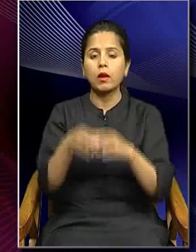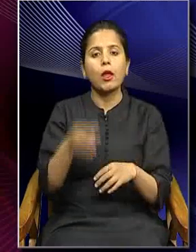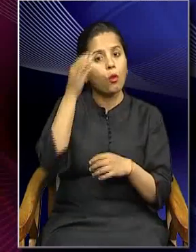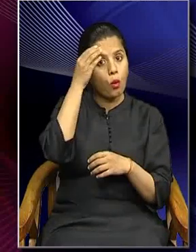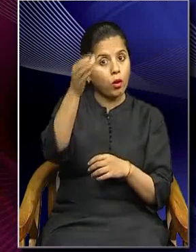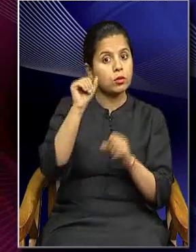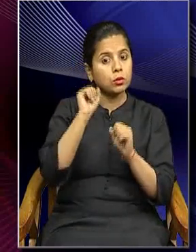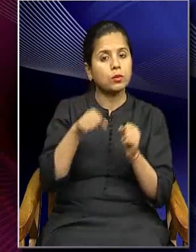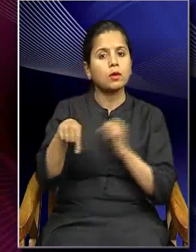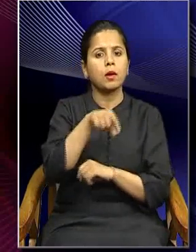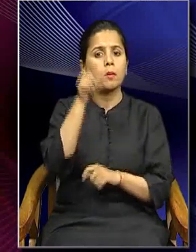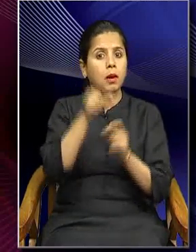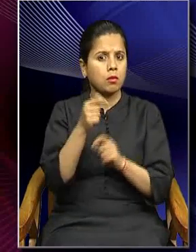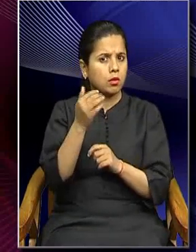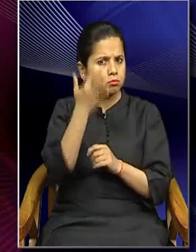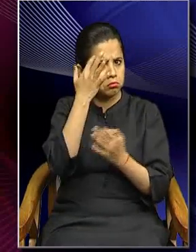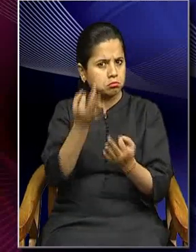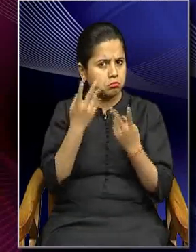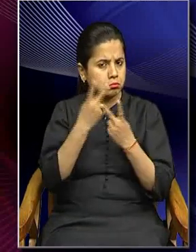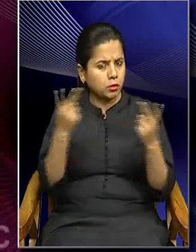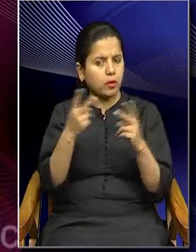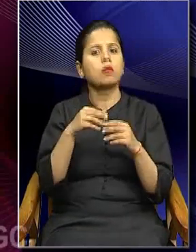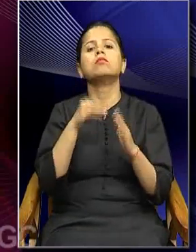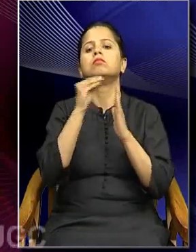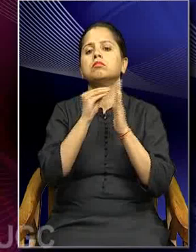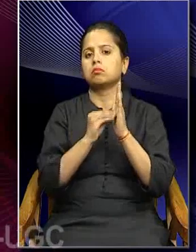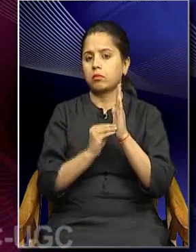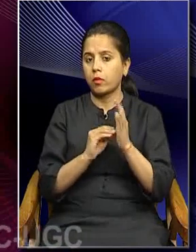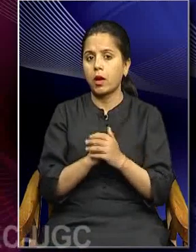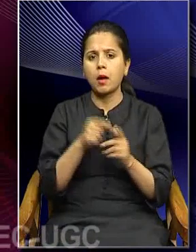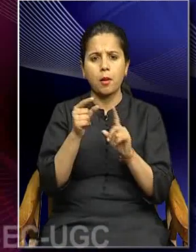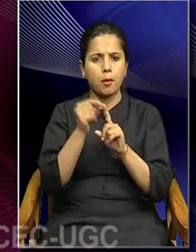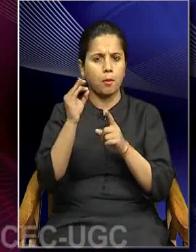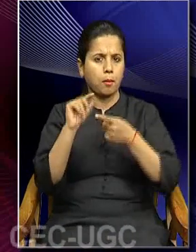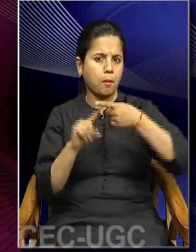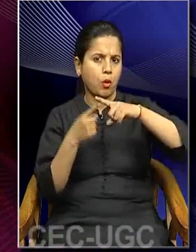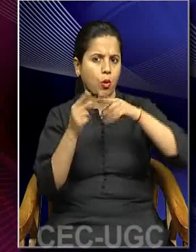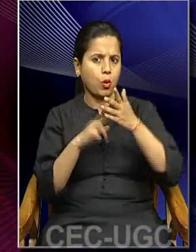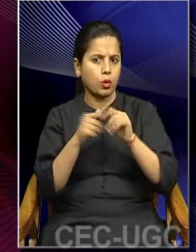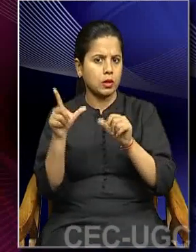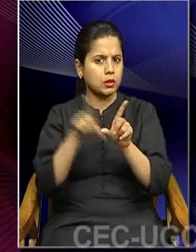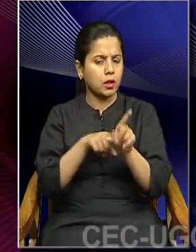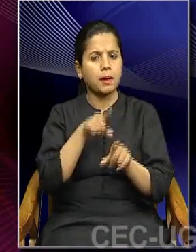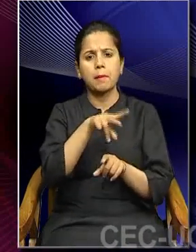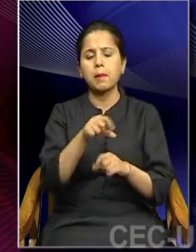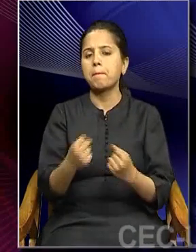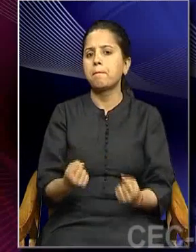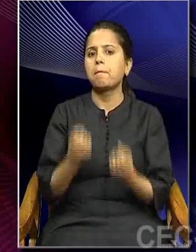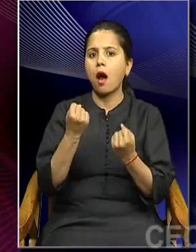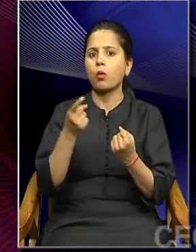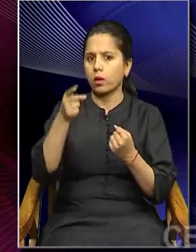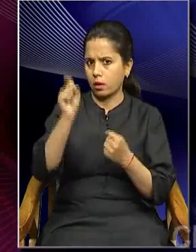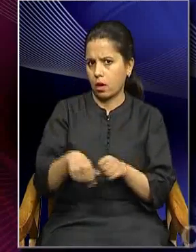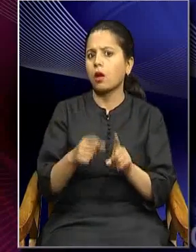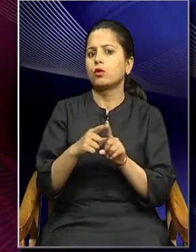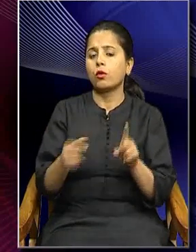concepts of intelligibility. Potentiality is the power to give rise to an effect, and it is